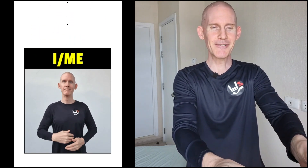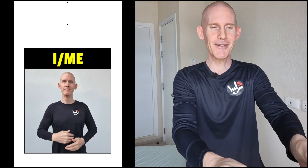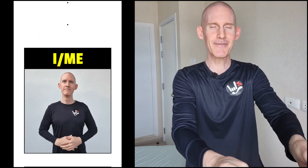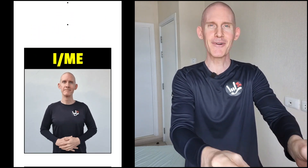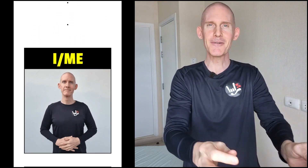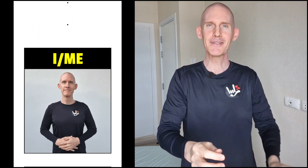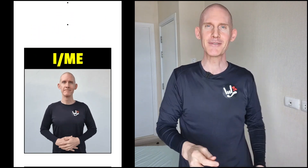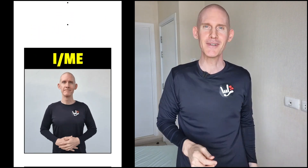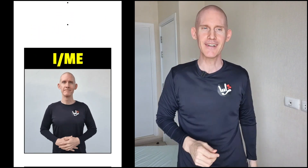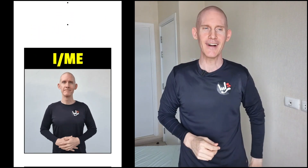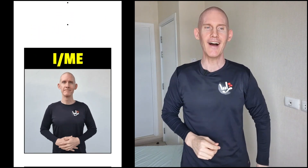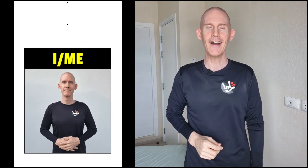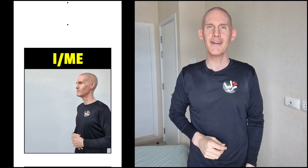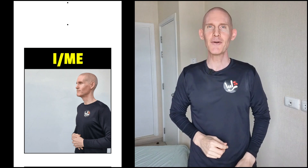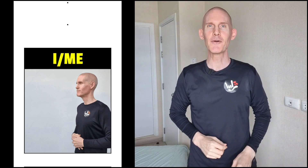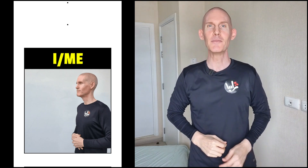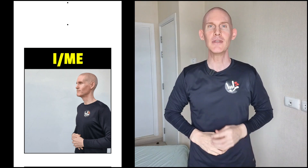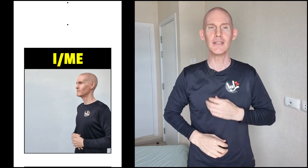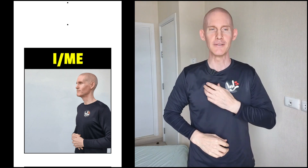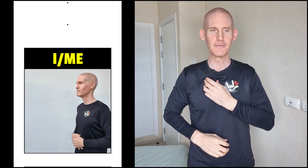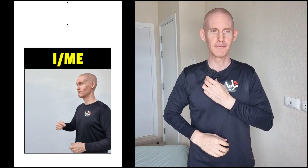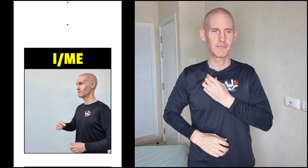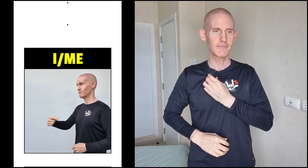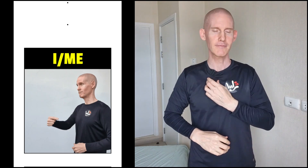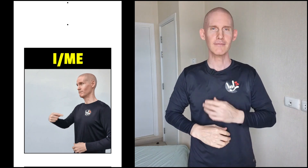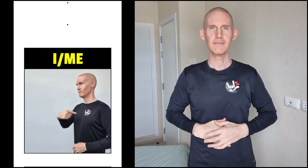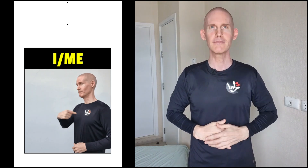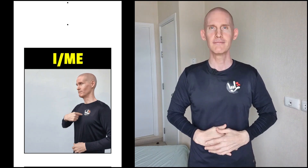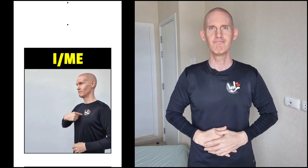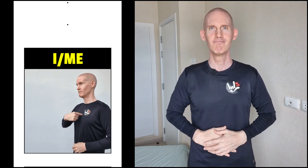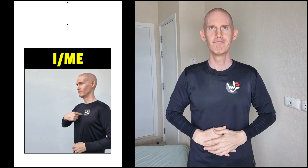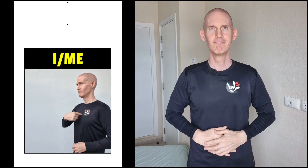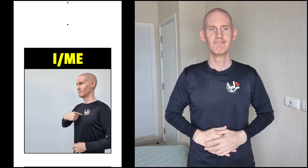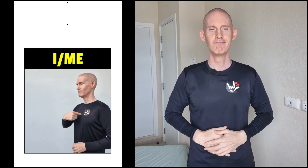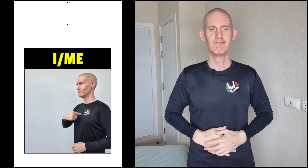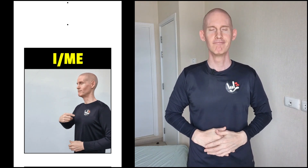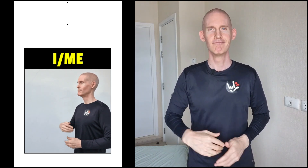very straightforward as well. I or me?